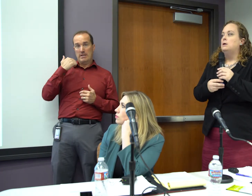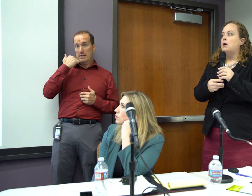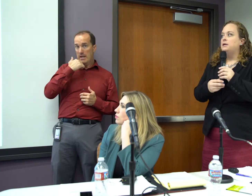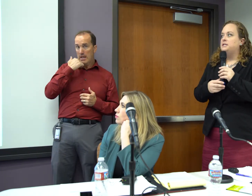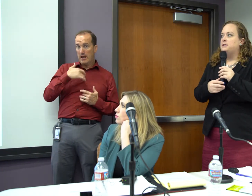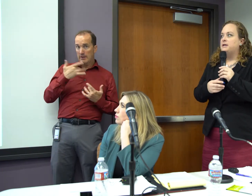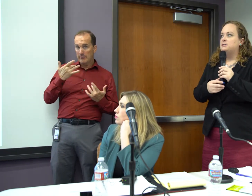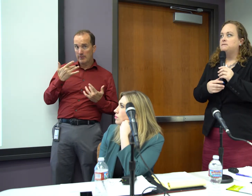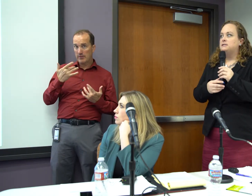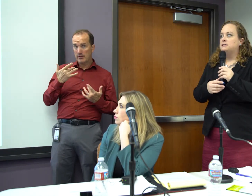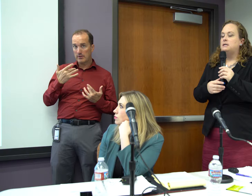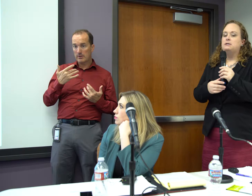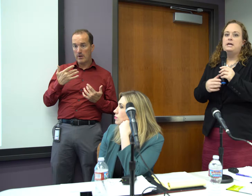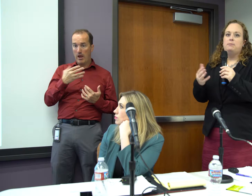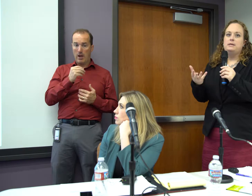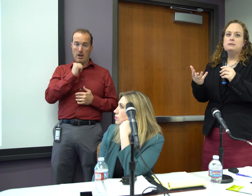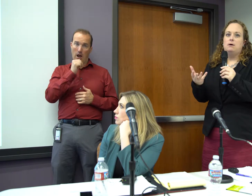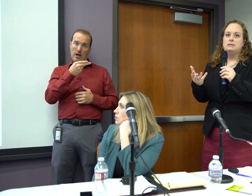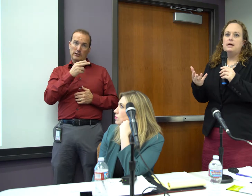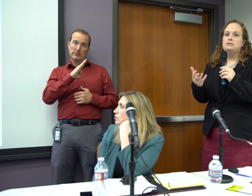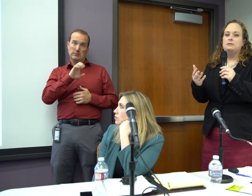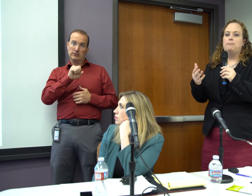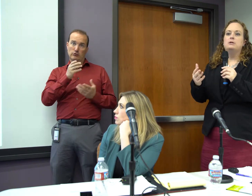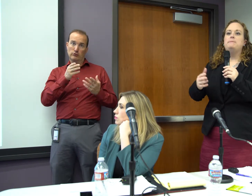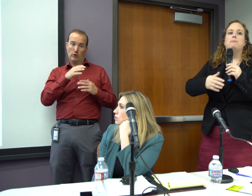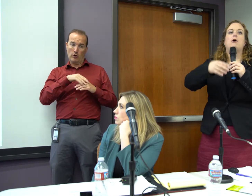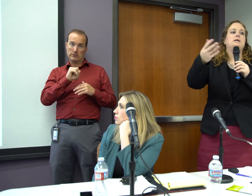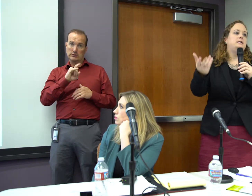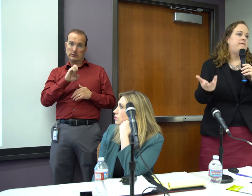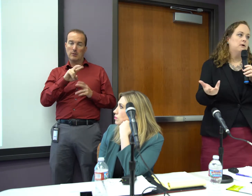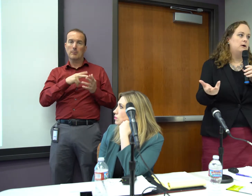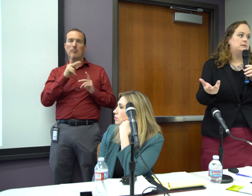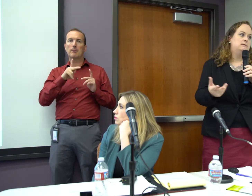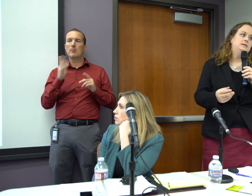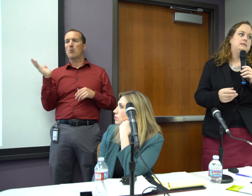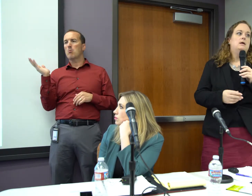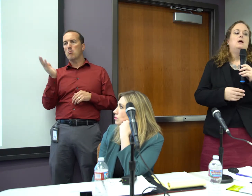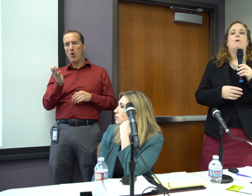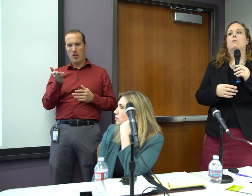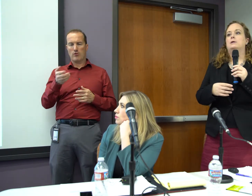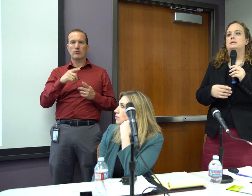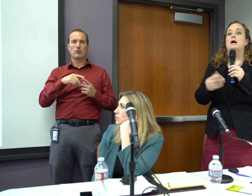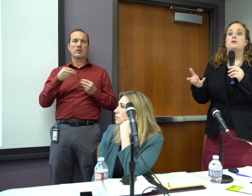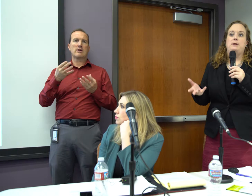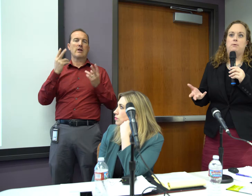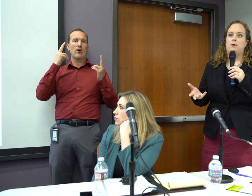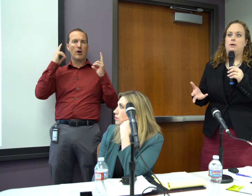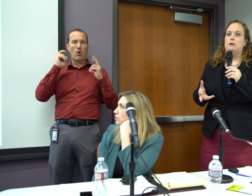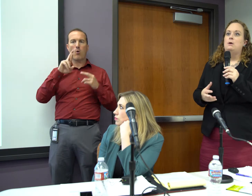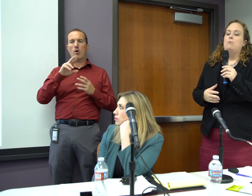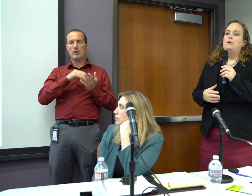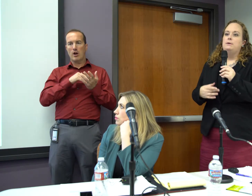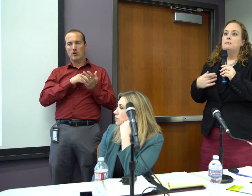and non-HCBS services that are taking place on site? So is a person being brought in to give haircuts, or is the doctor being